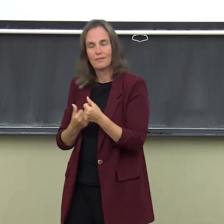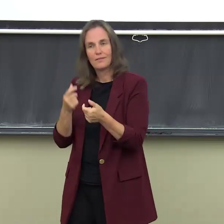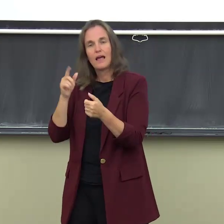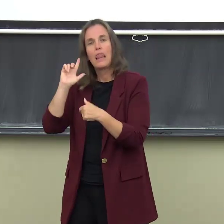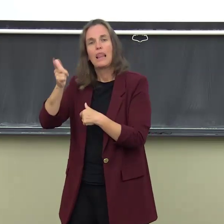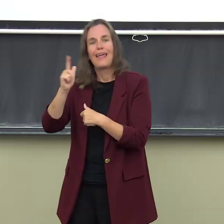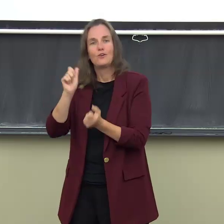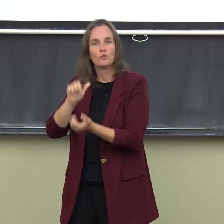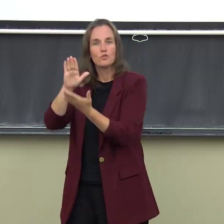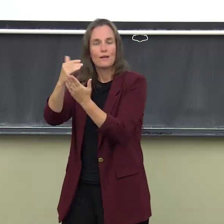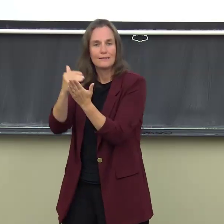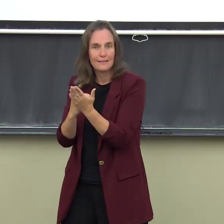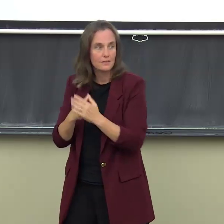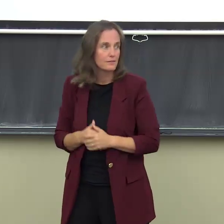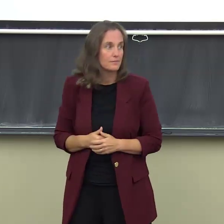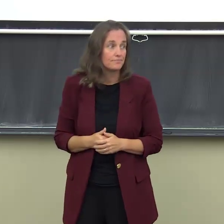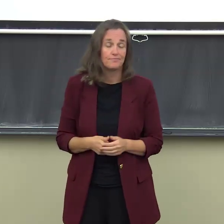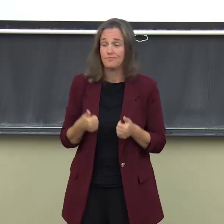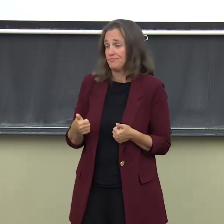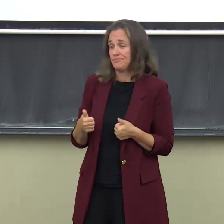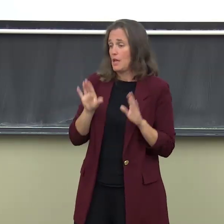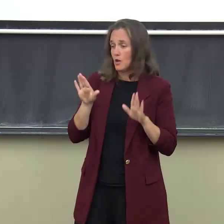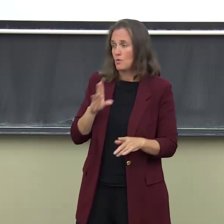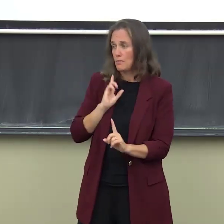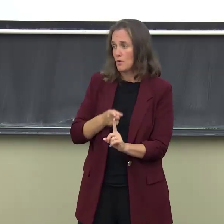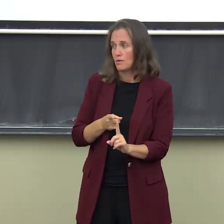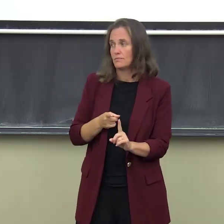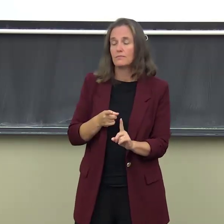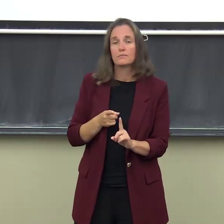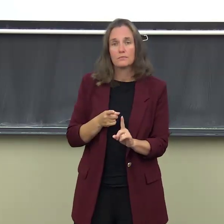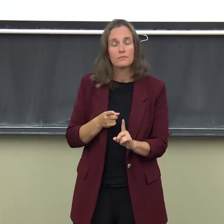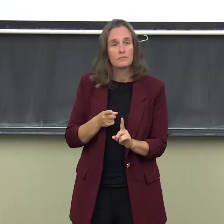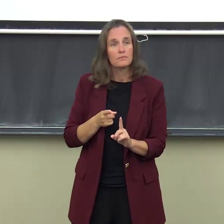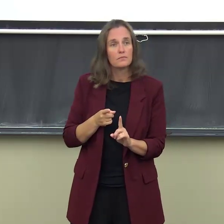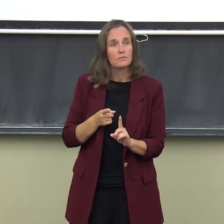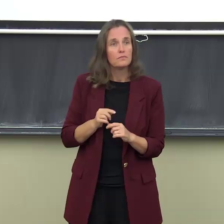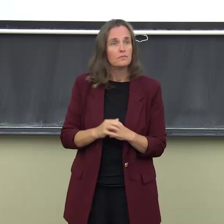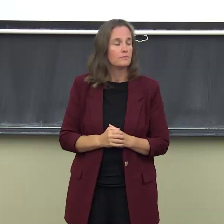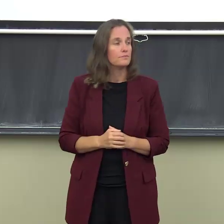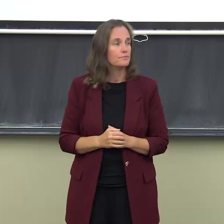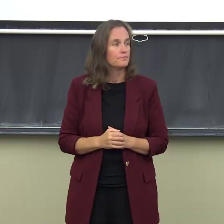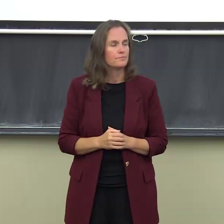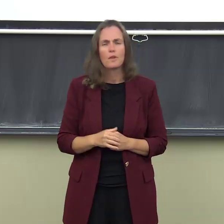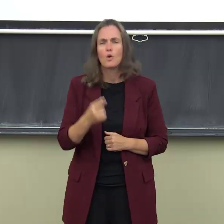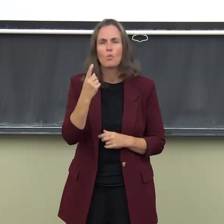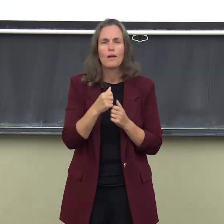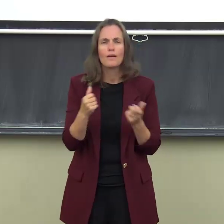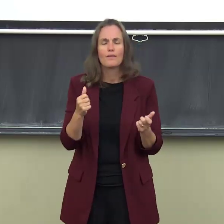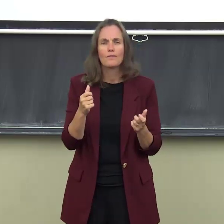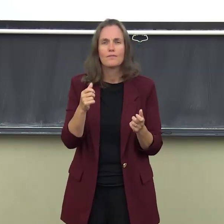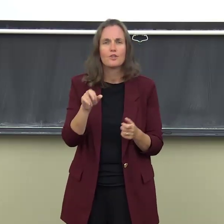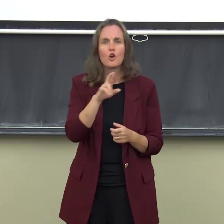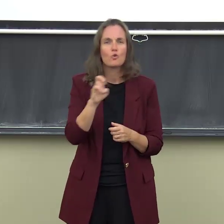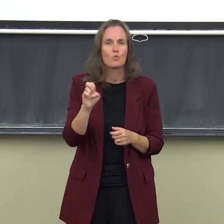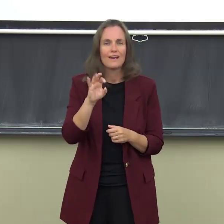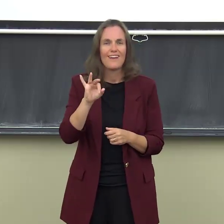have. Yeah, and this is a great point. I mean, you're one of the reframing the discussion